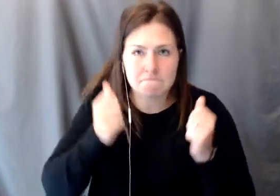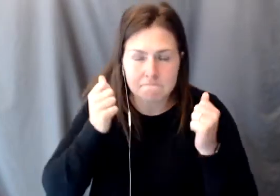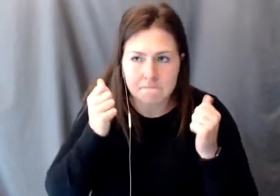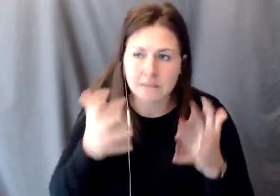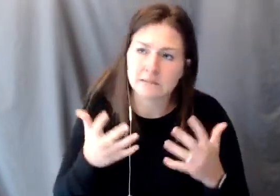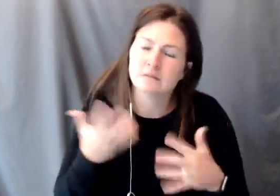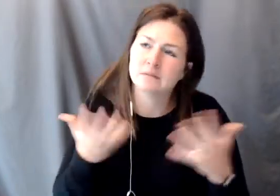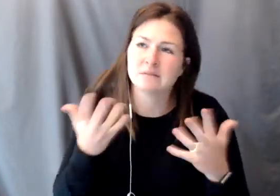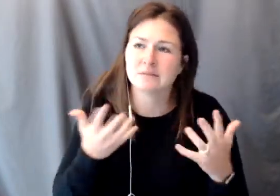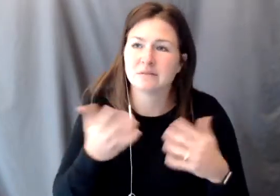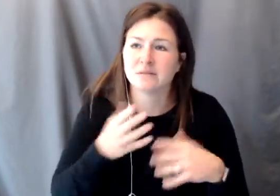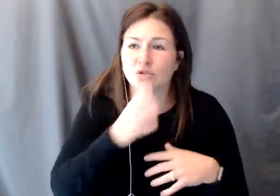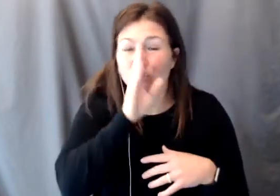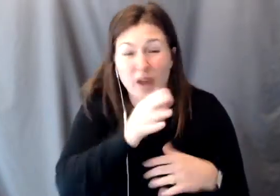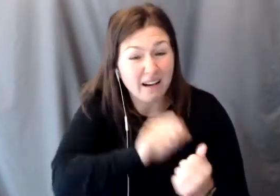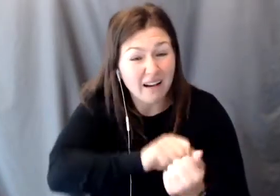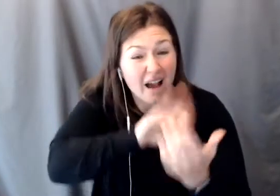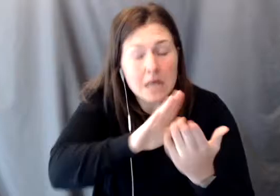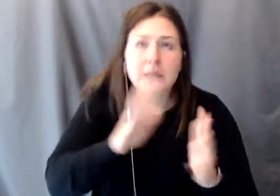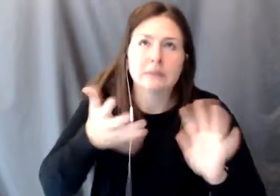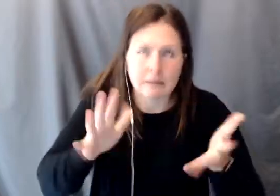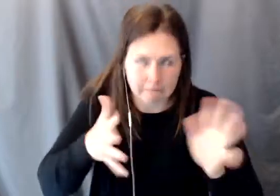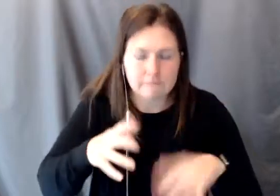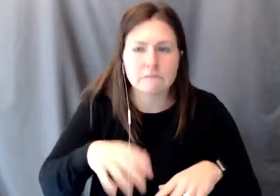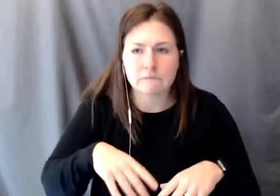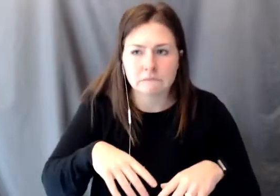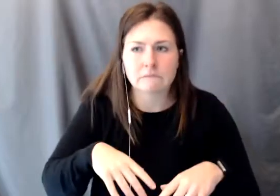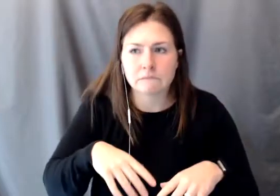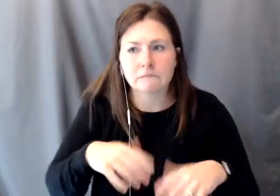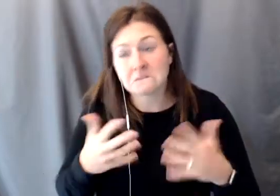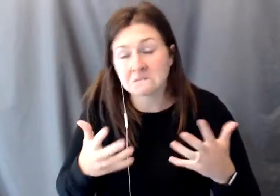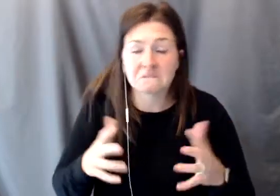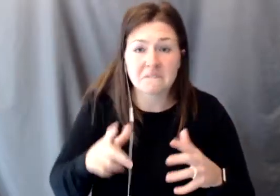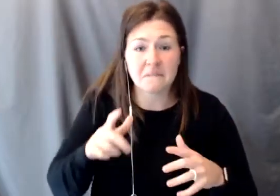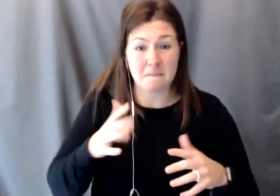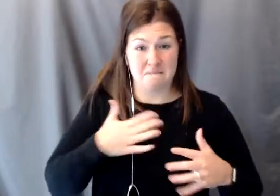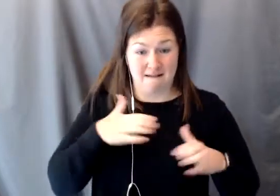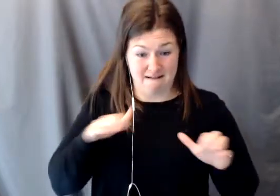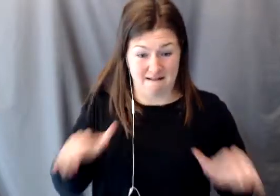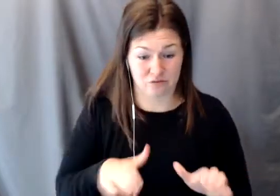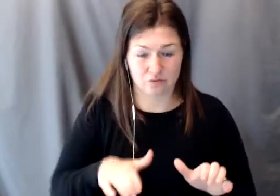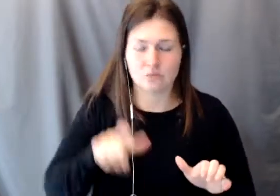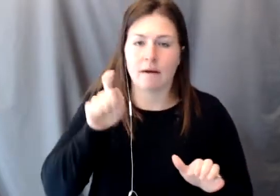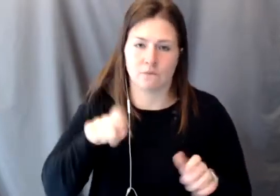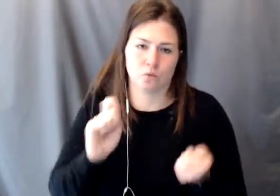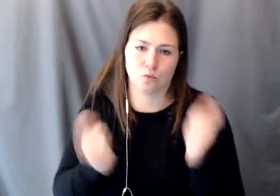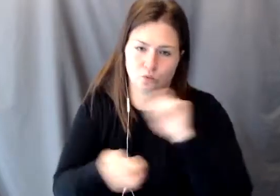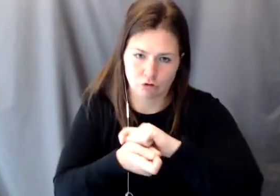in a way because I had to change how I was acting and how I was coming to things. And I